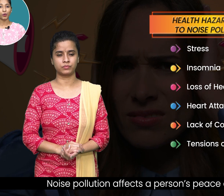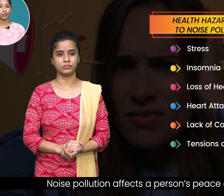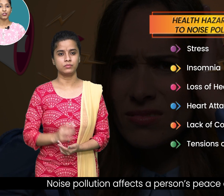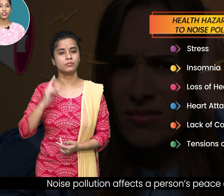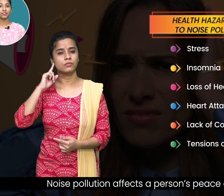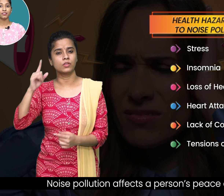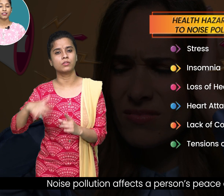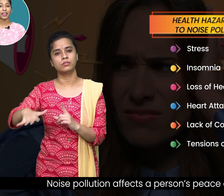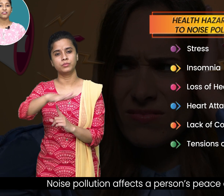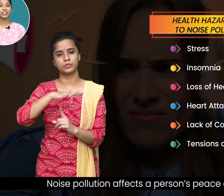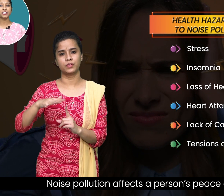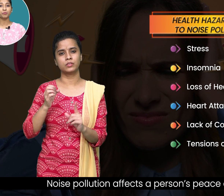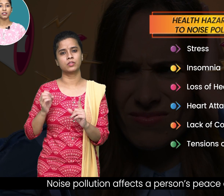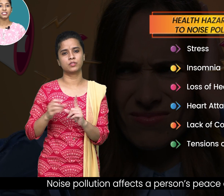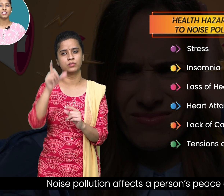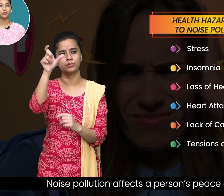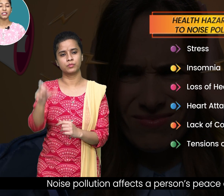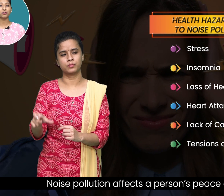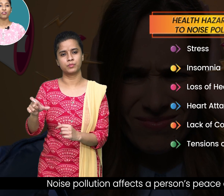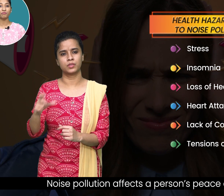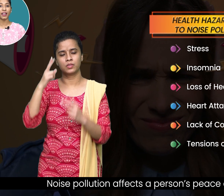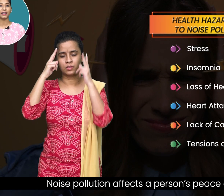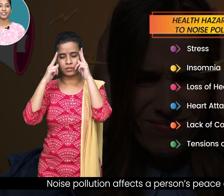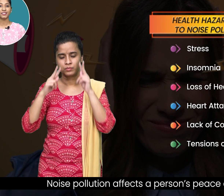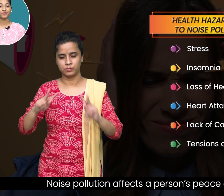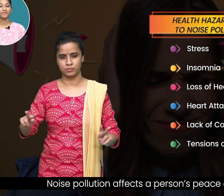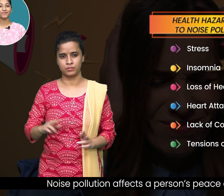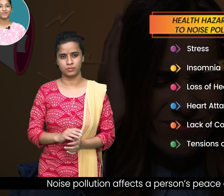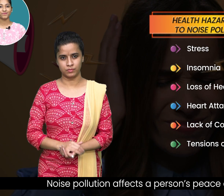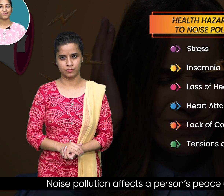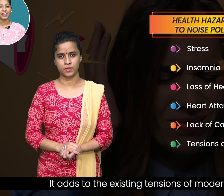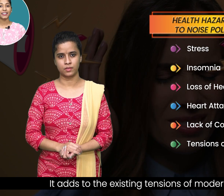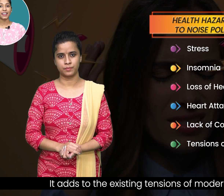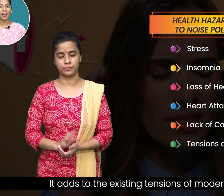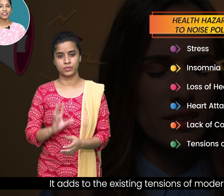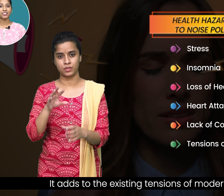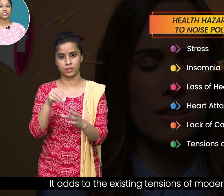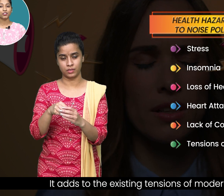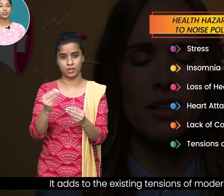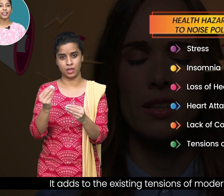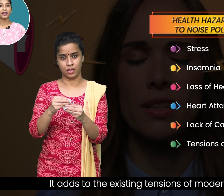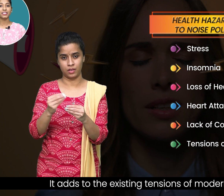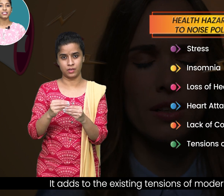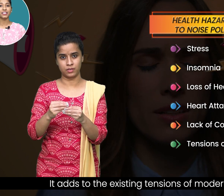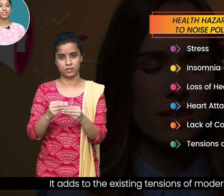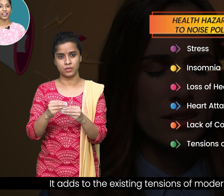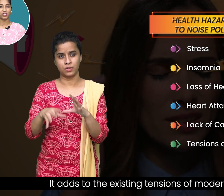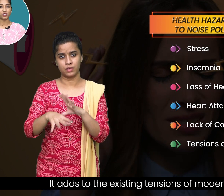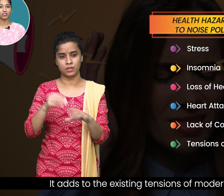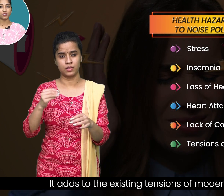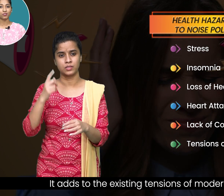Noise pollution affects a person's peace of mind. It adds to the